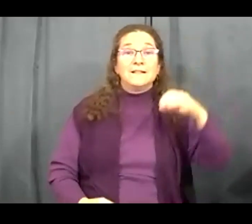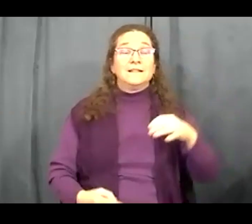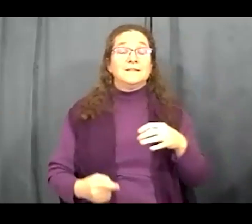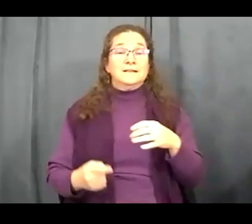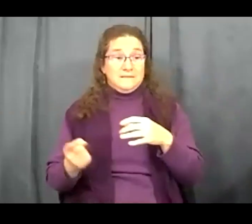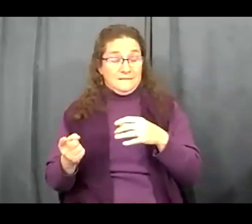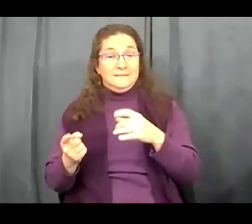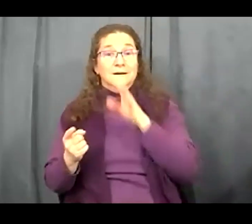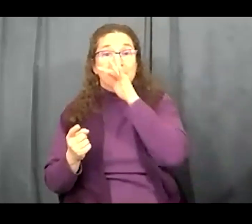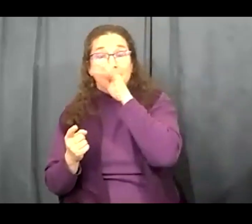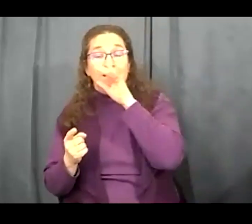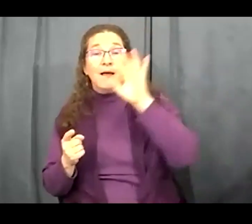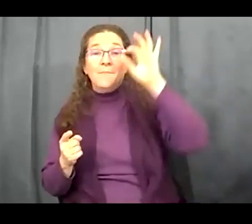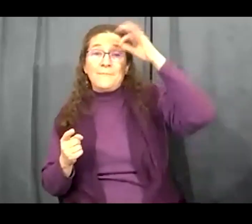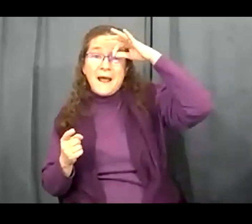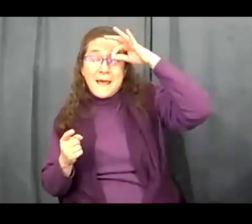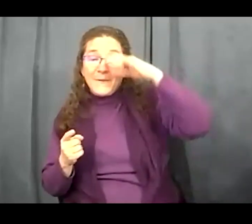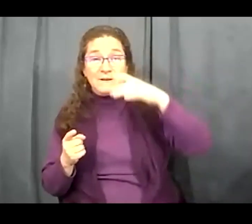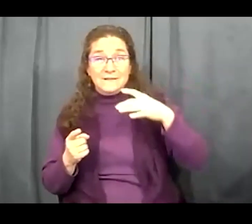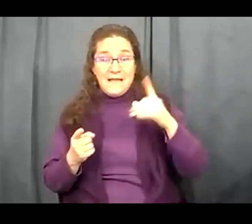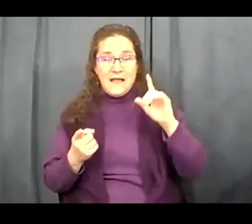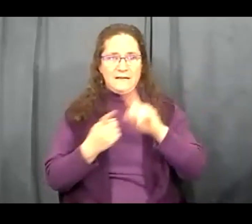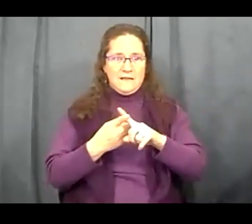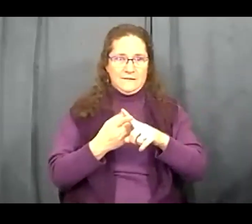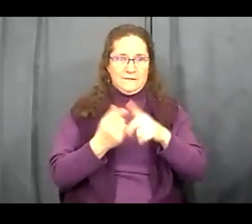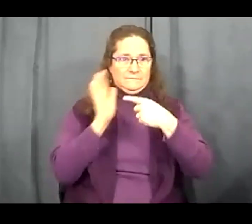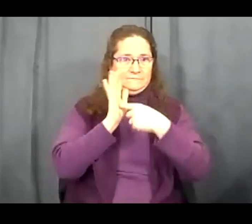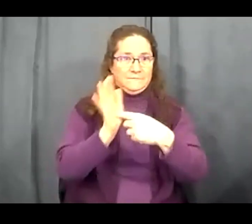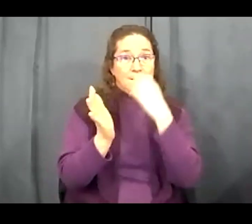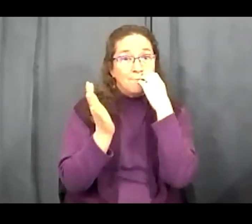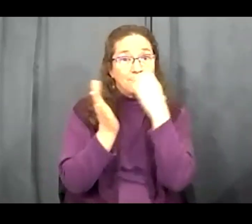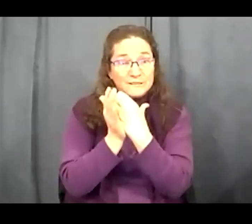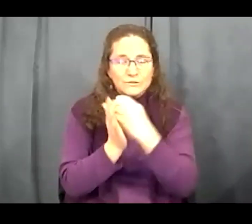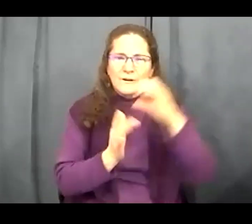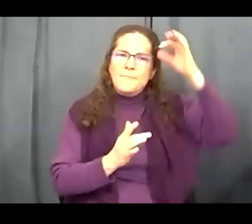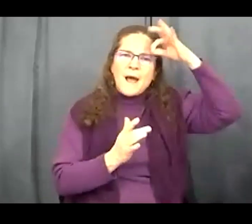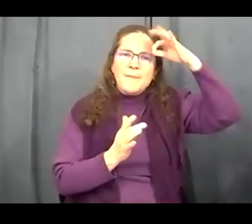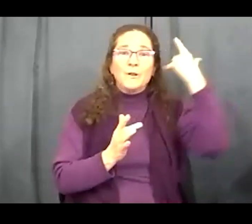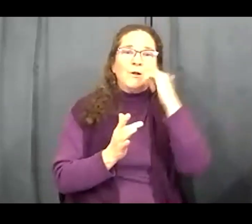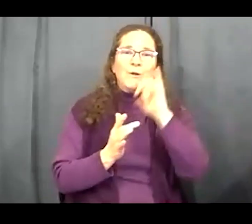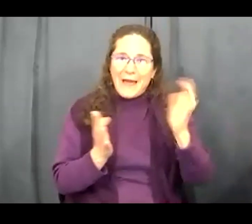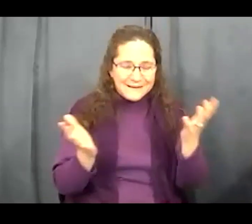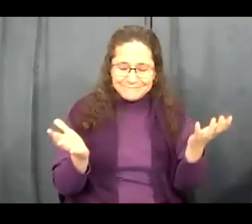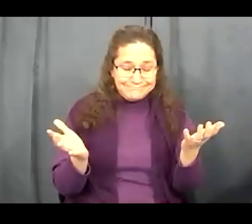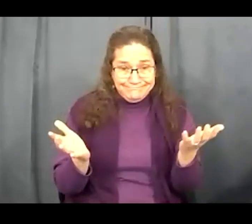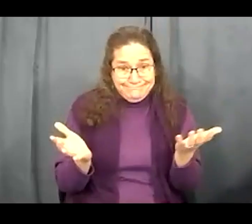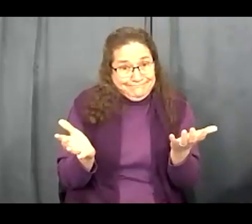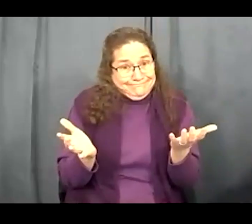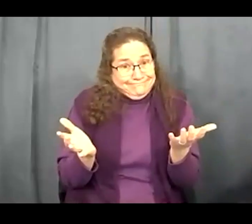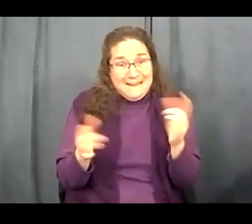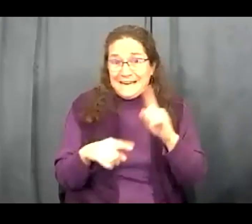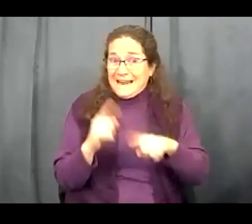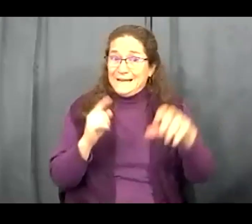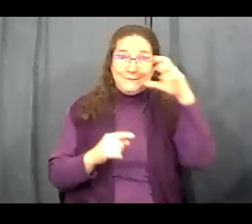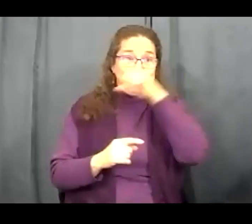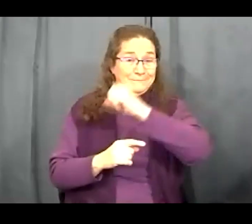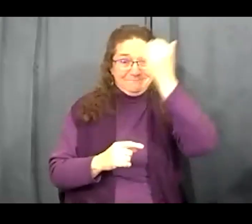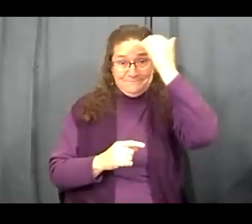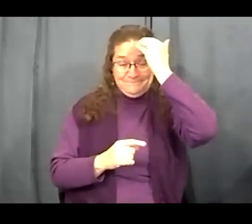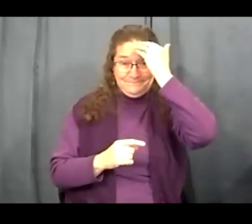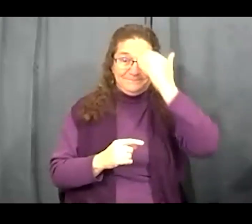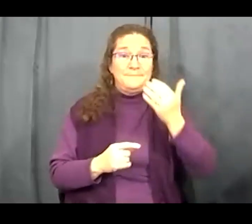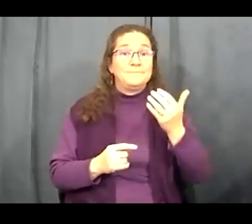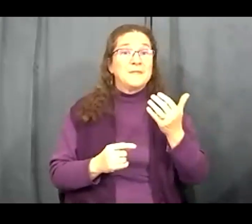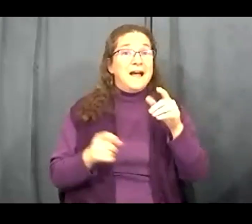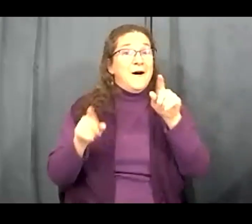picture of pineapple, this is what I'm talking about. You also want to be mindful on showing different pictures of the pineapple, because